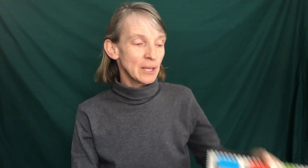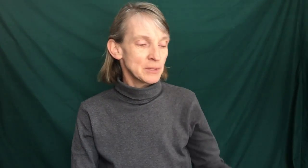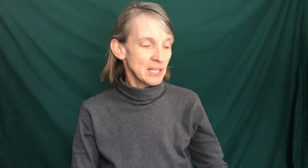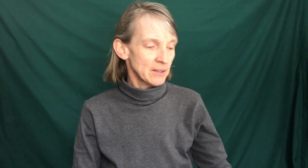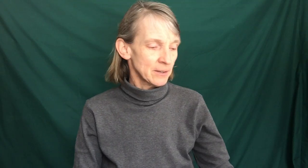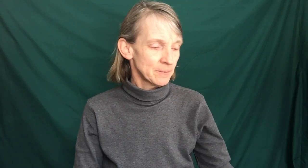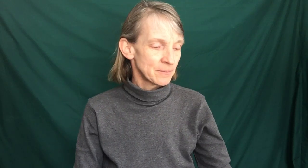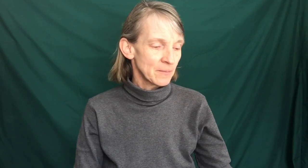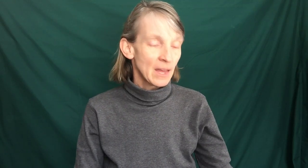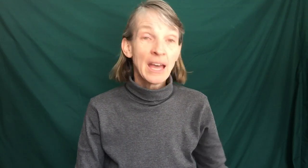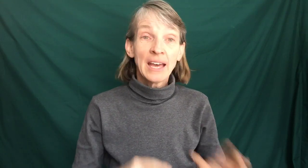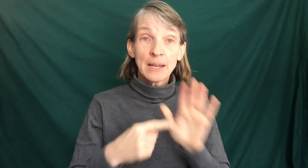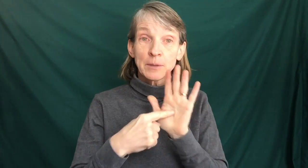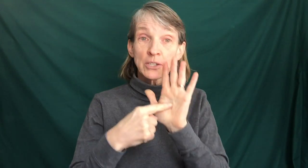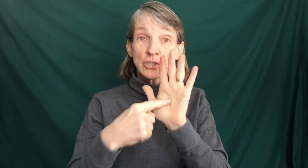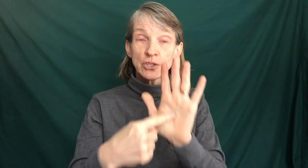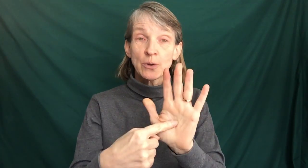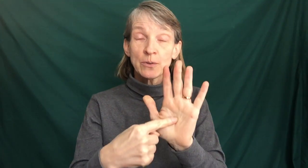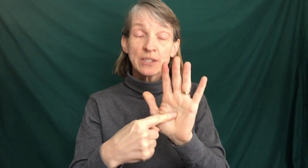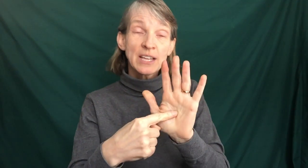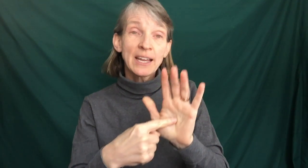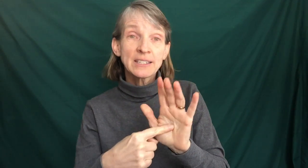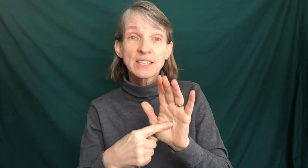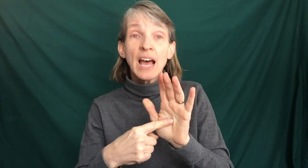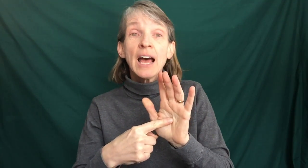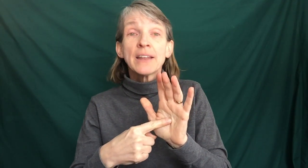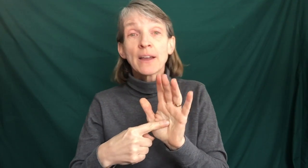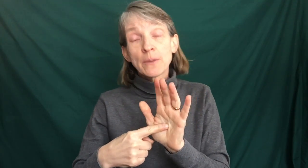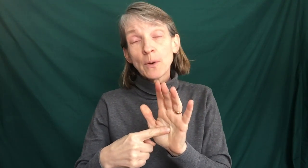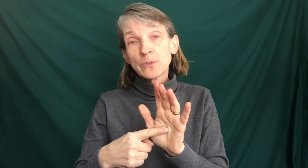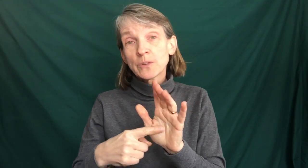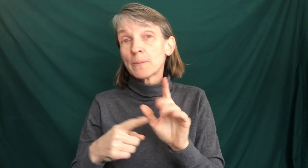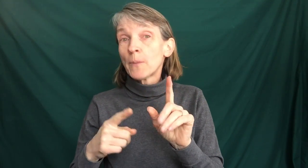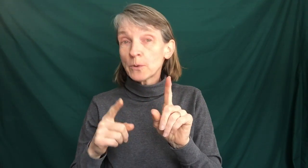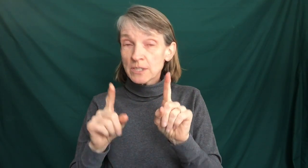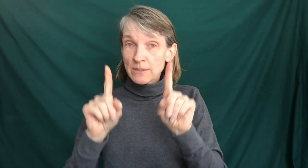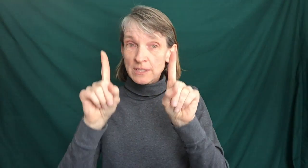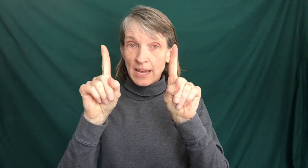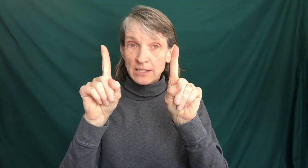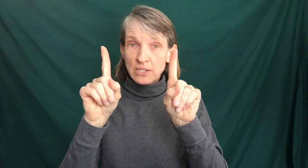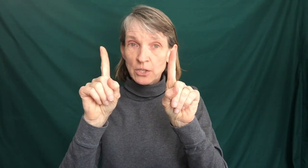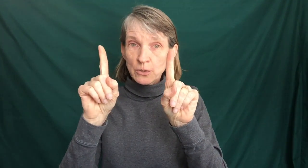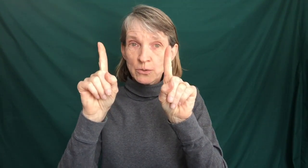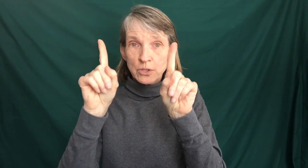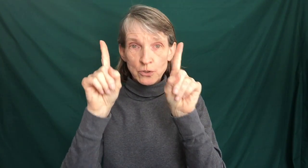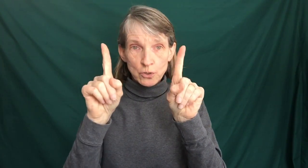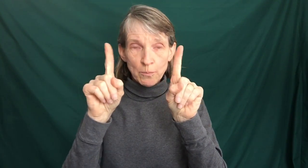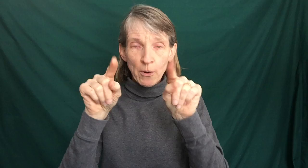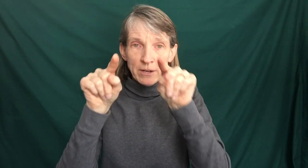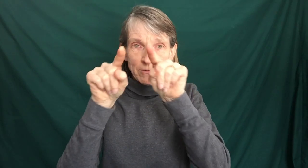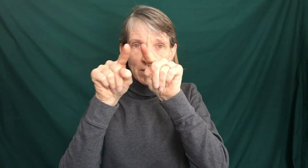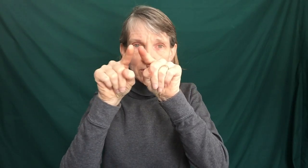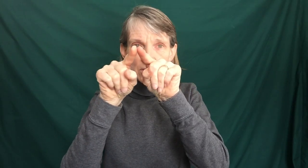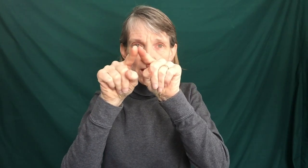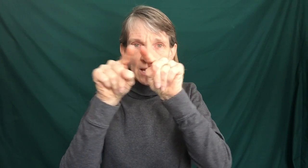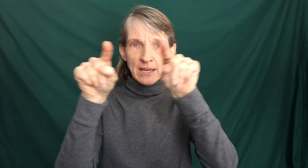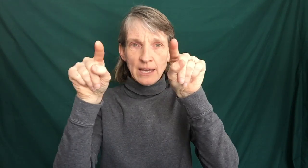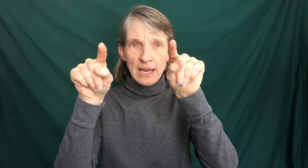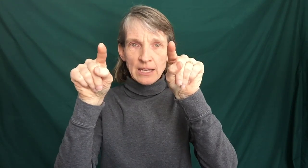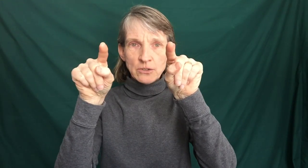shapes here, and I'm going to show you the signs. Now most of the signs use your two pointer fingers, and you